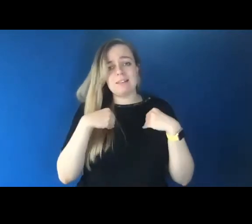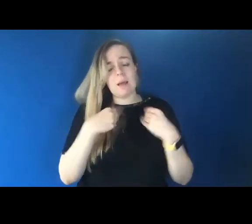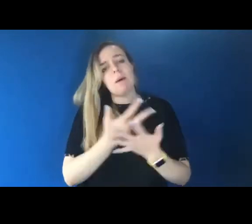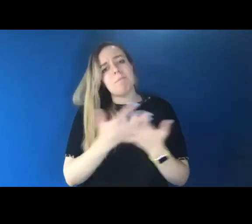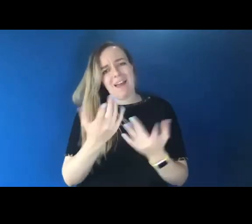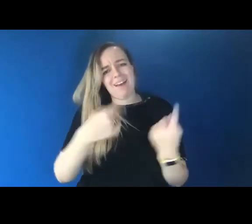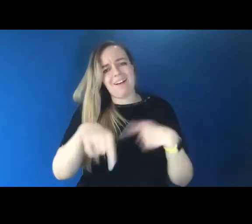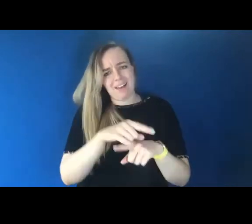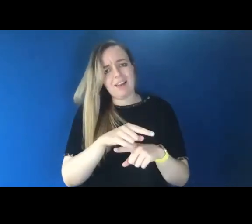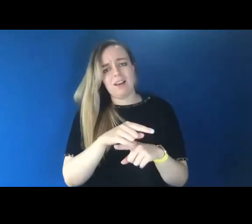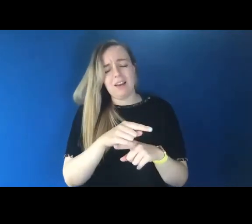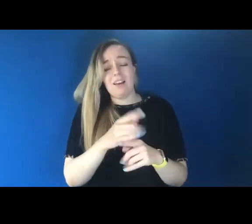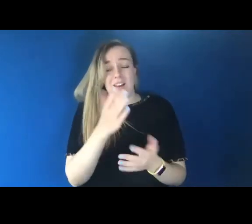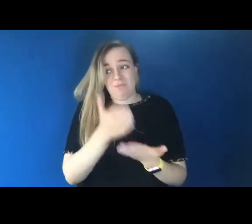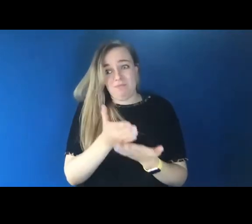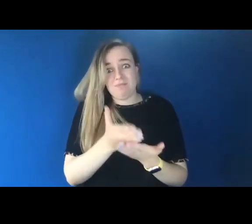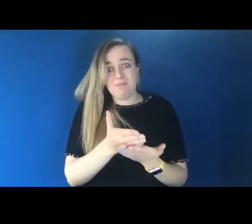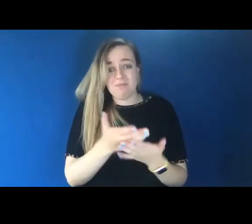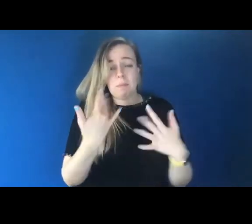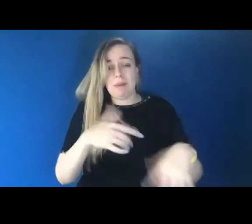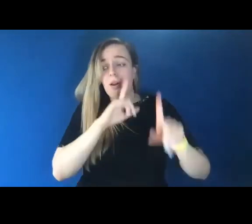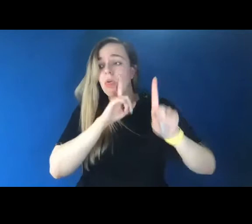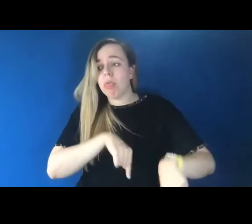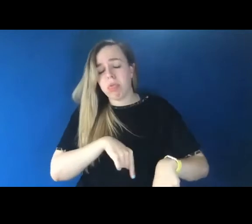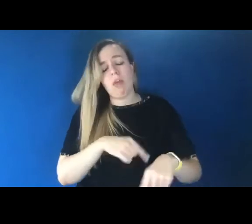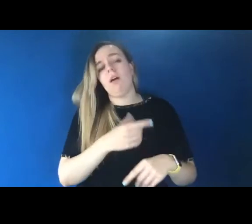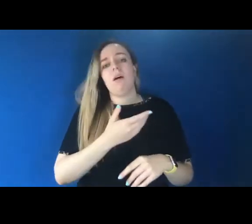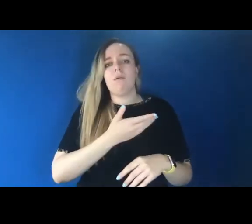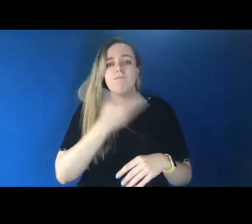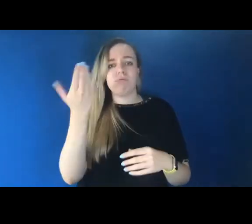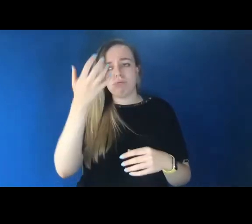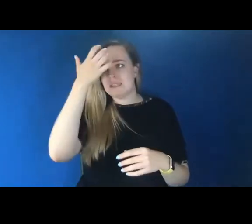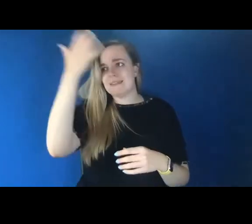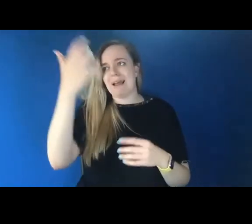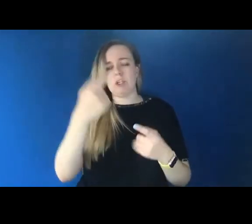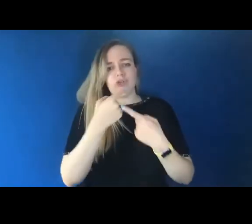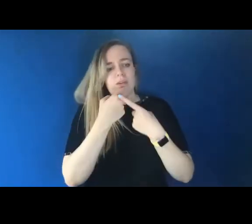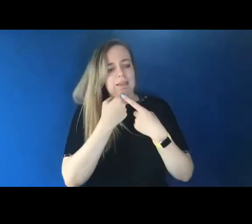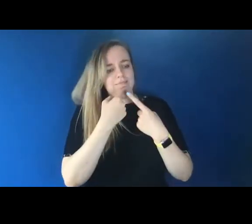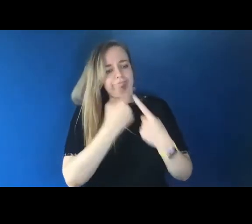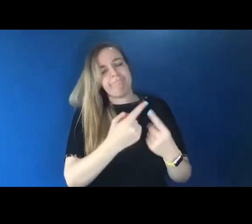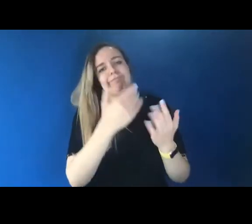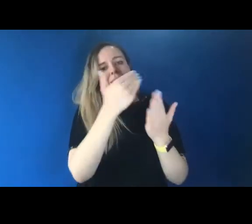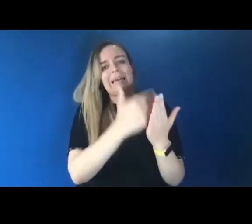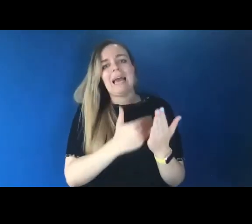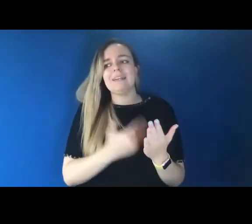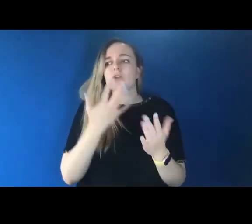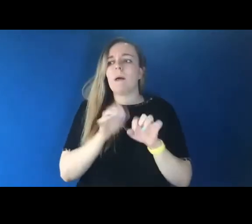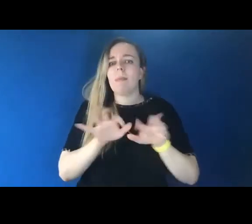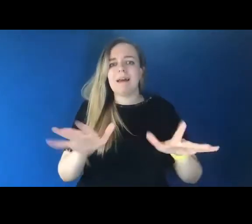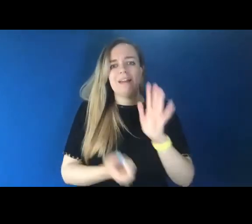were basically neglected and left without statutory guidance when the pandemic